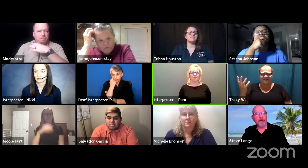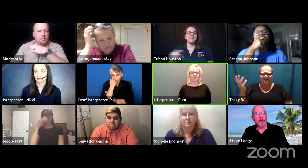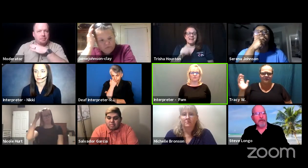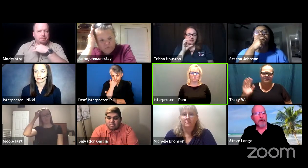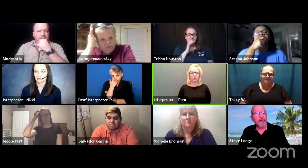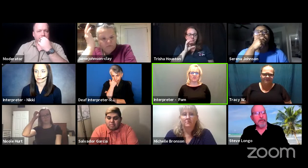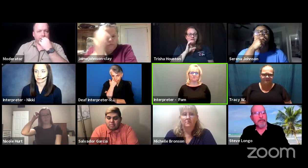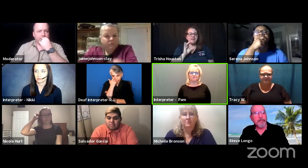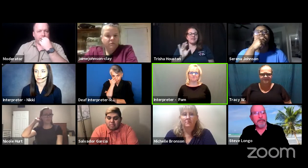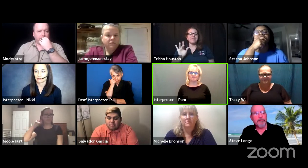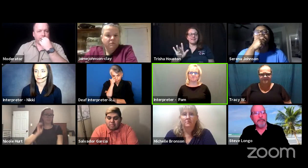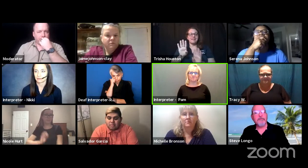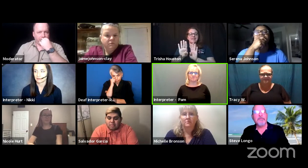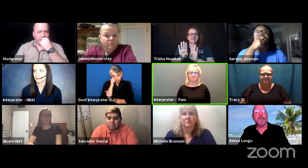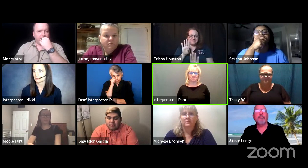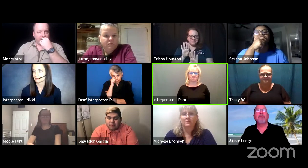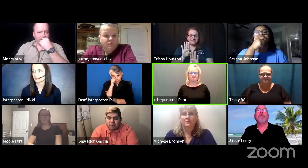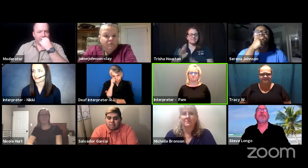Give me a moment.